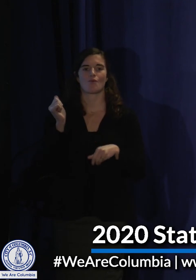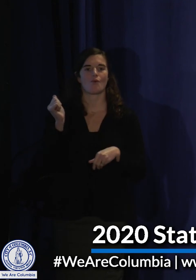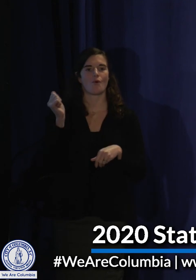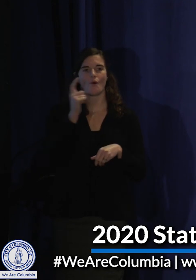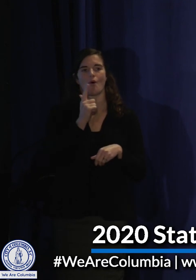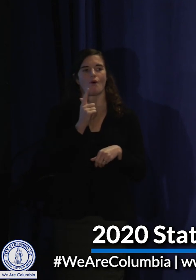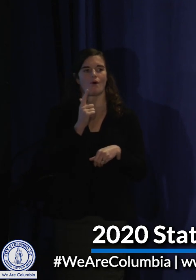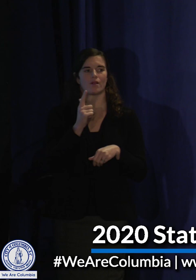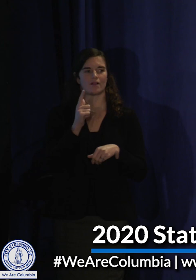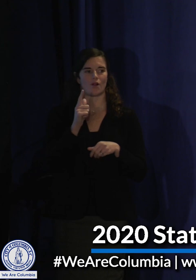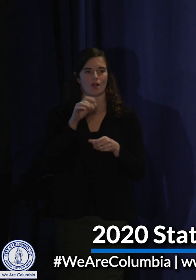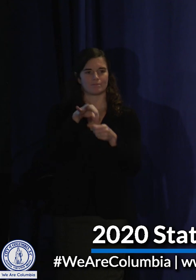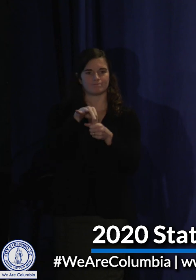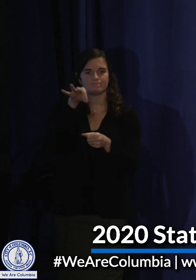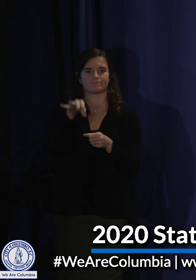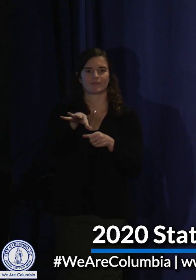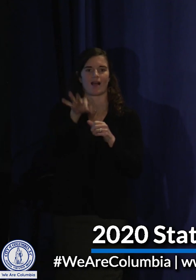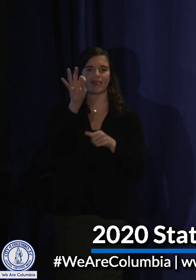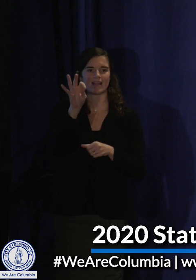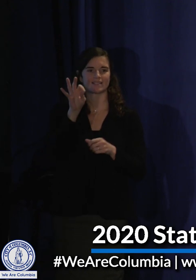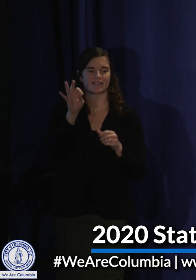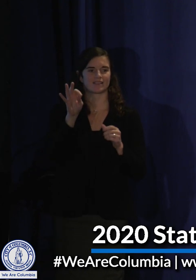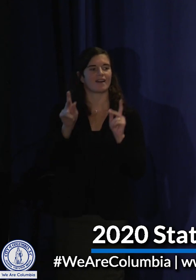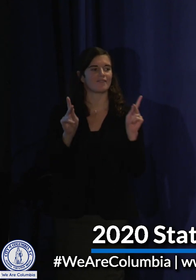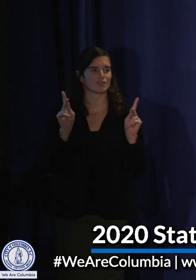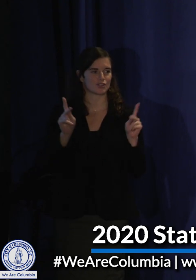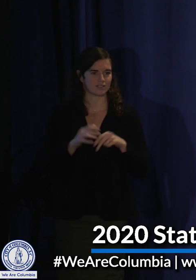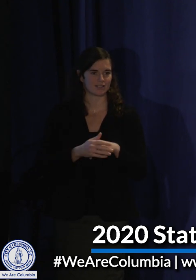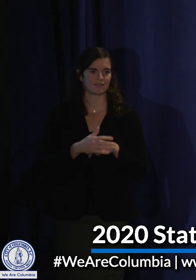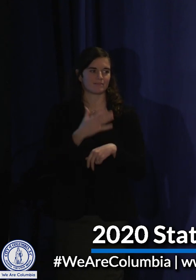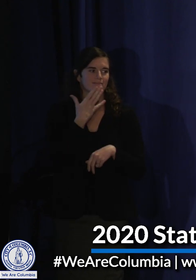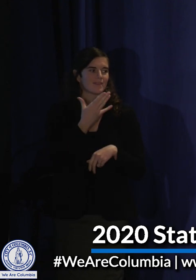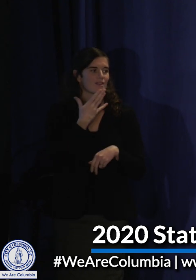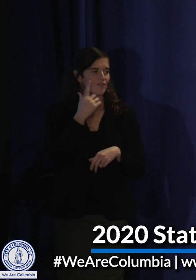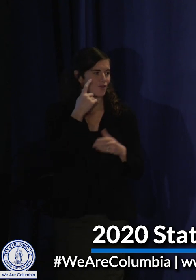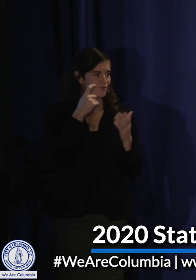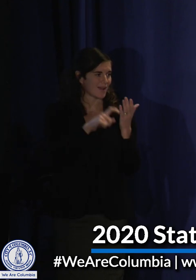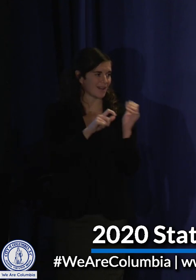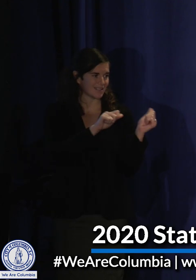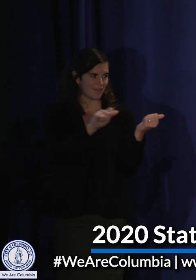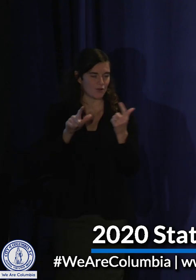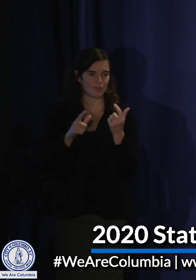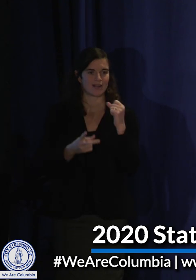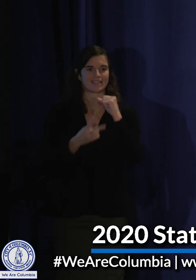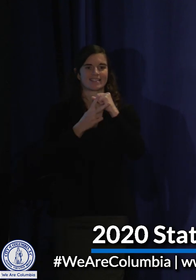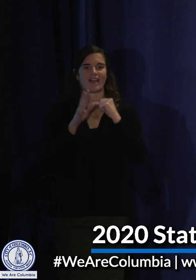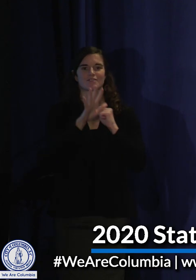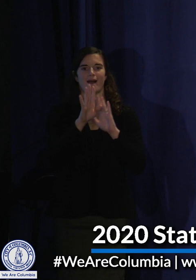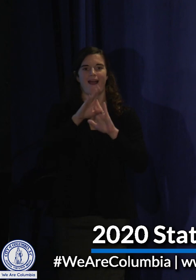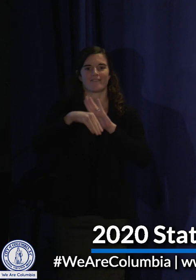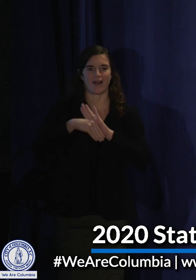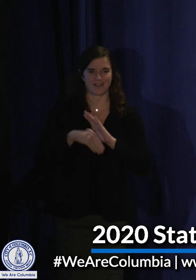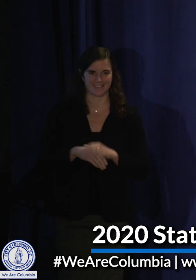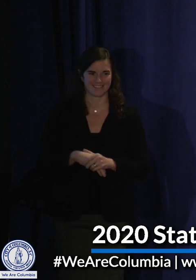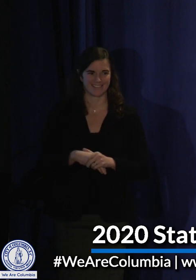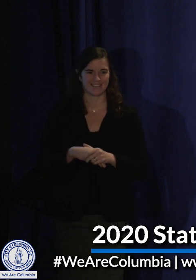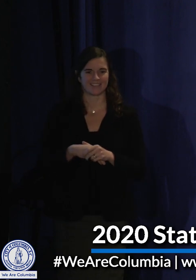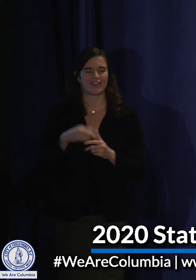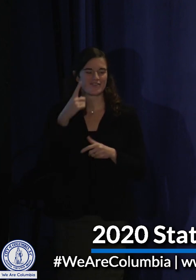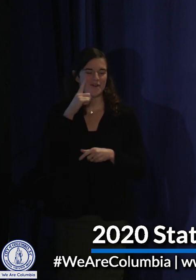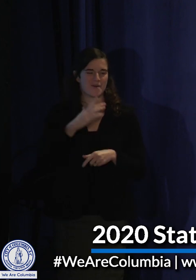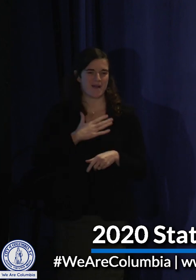our elected officials. I see so many of you. I want to thank Teresa for recognizing everyone. It saves us about a half hour from my